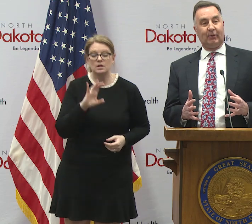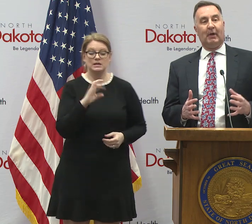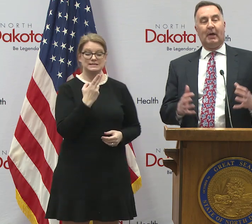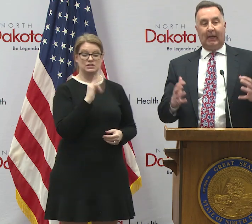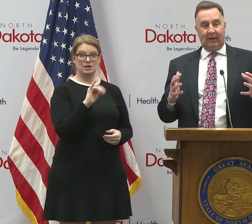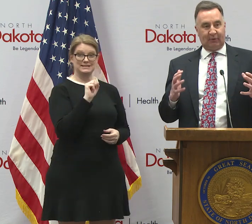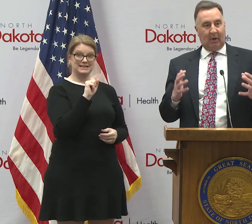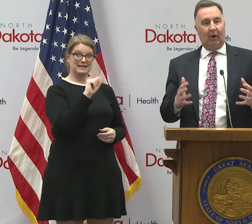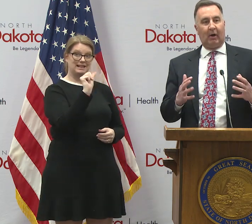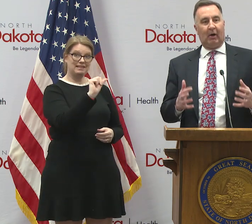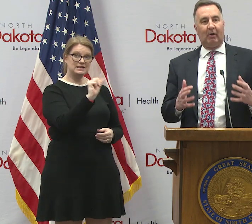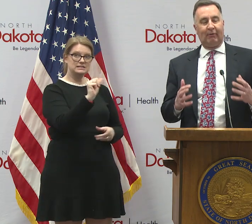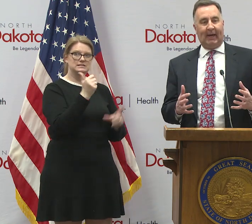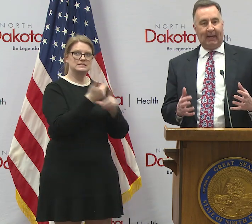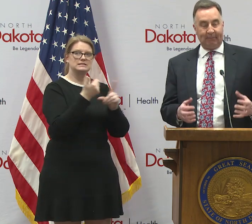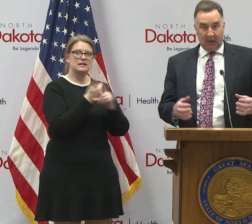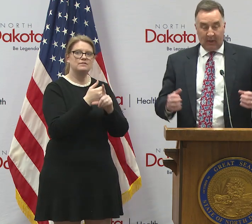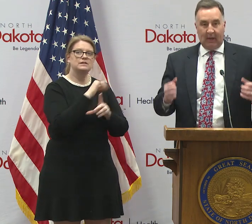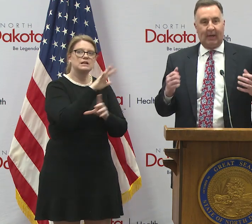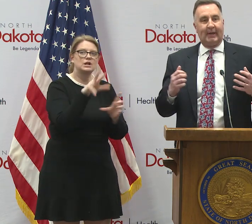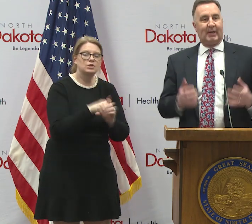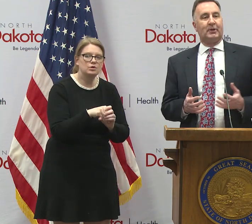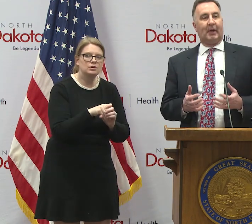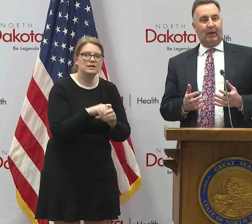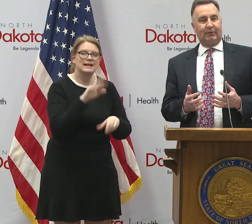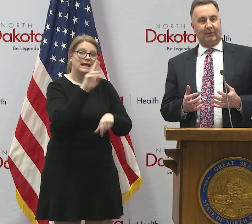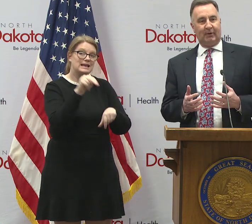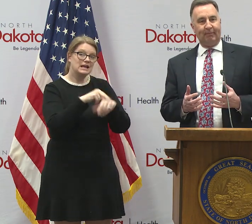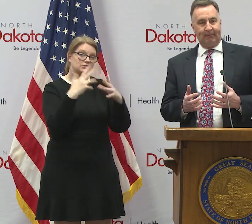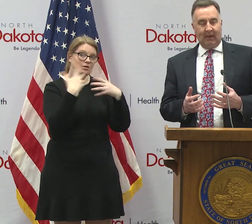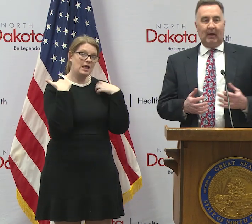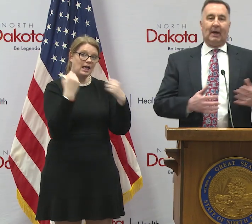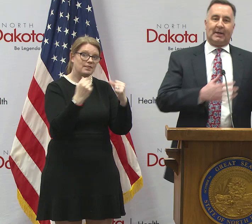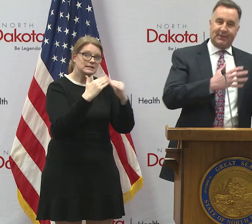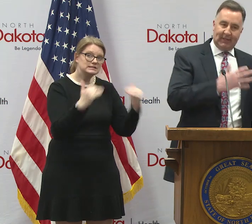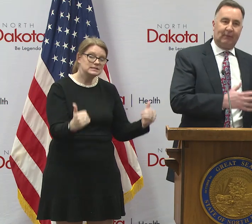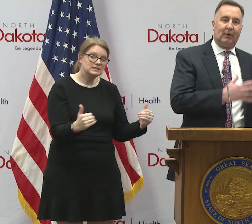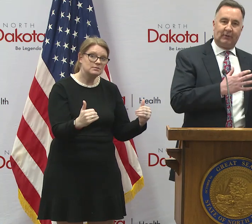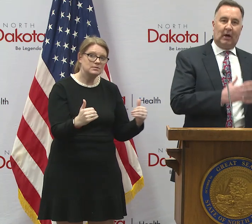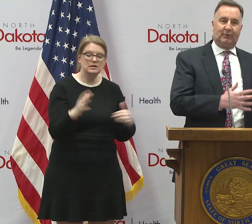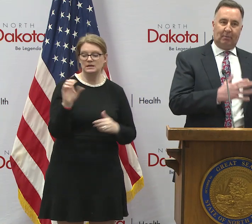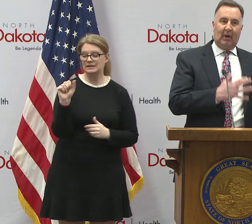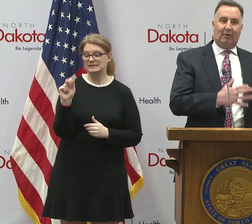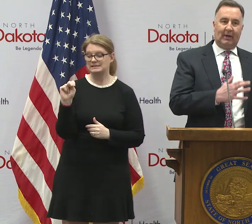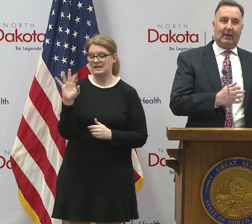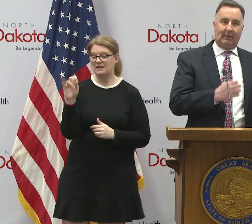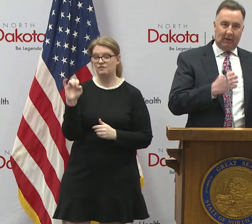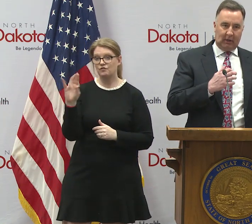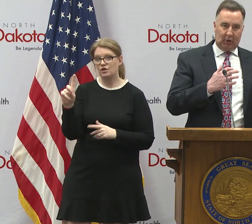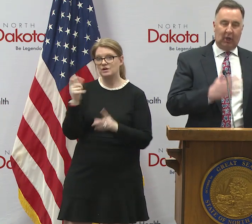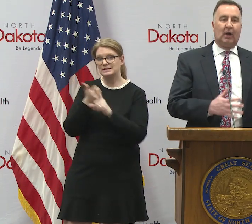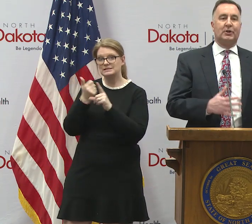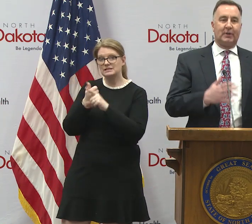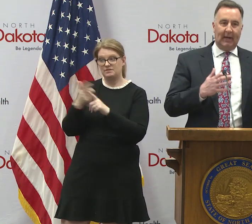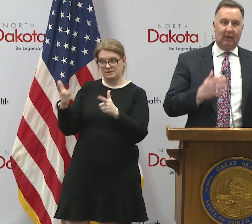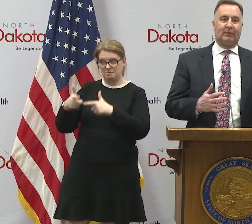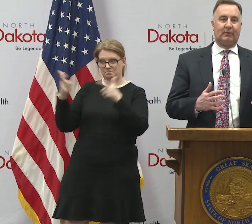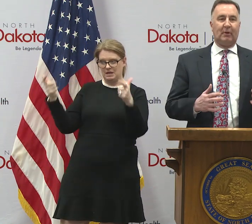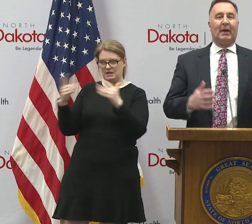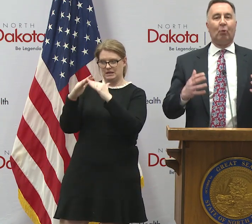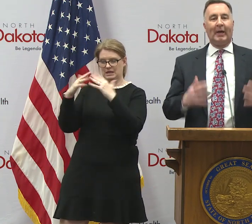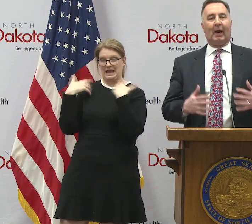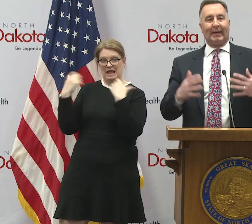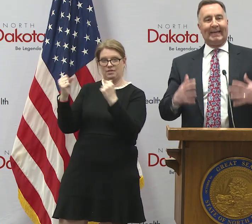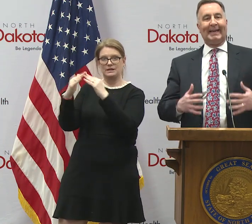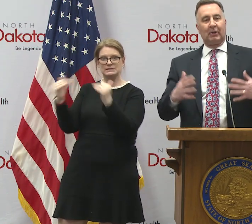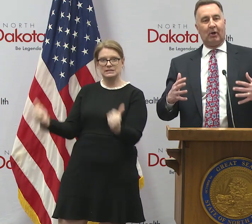Alexius Health is part of a national health system. Sanford is also part of a large health